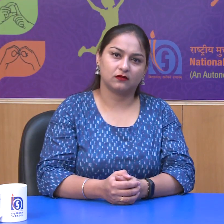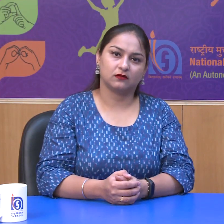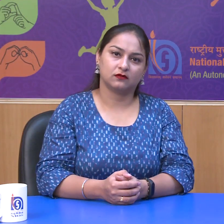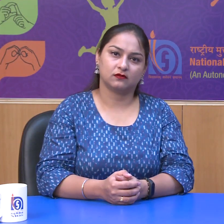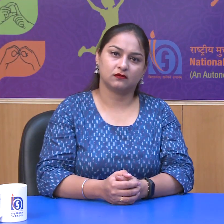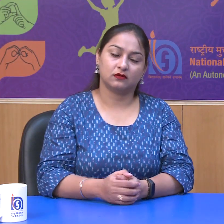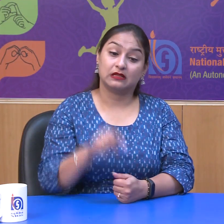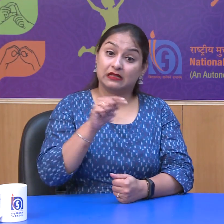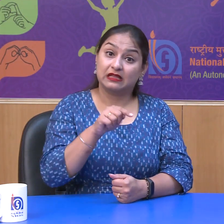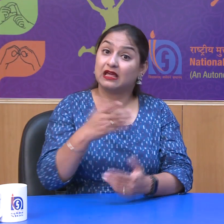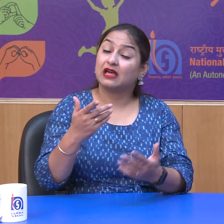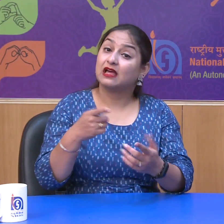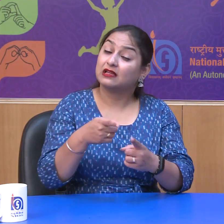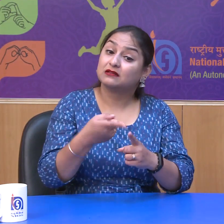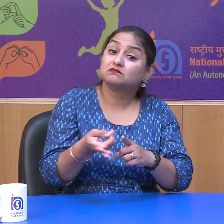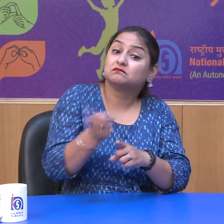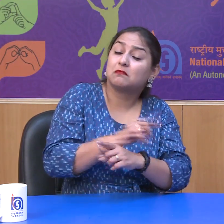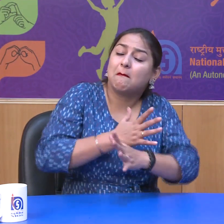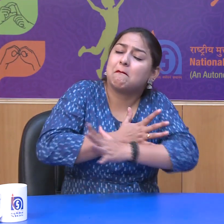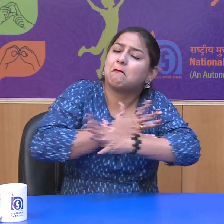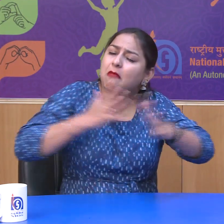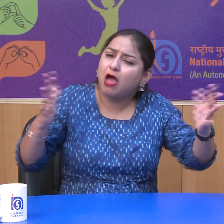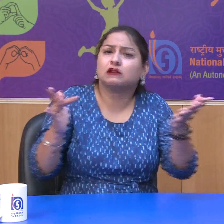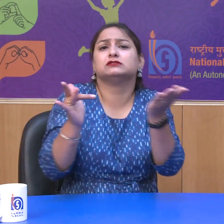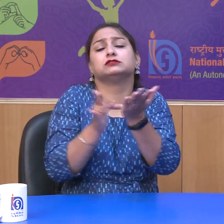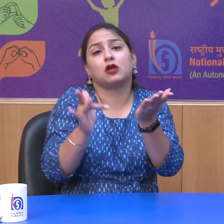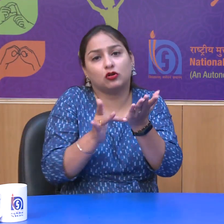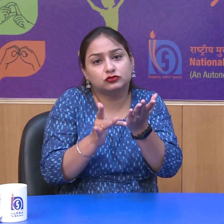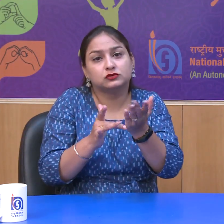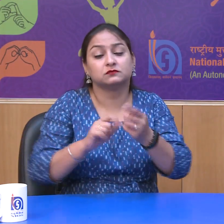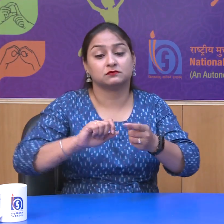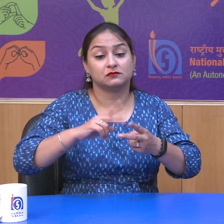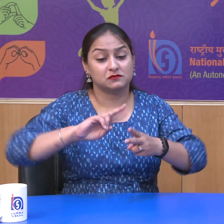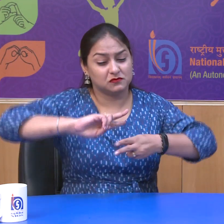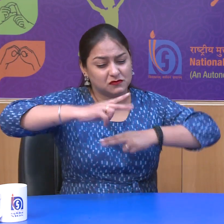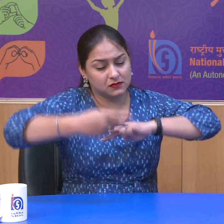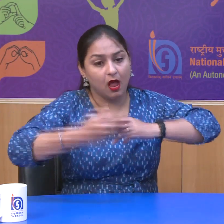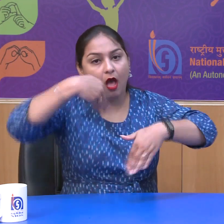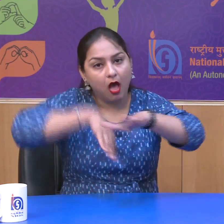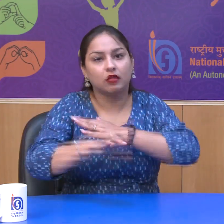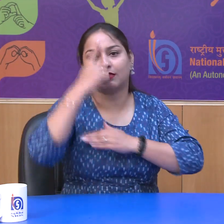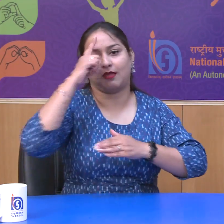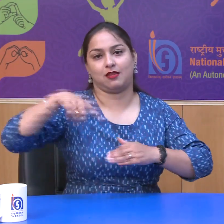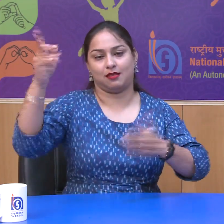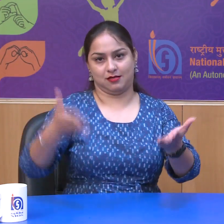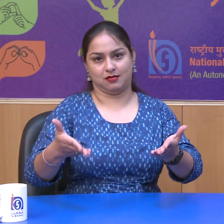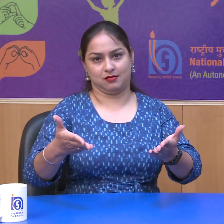This stands for a major technological breakthrough in India based on,